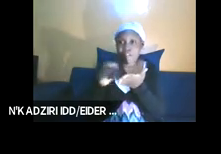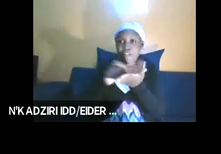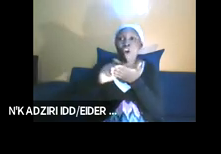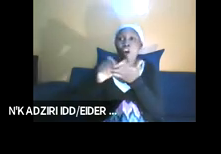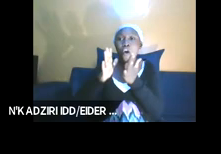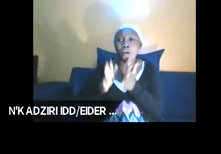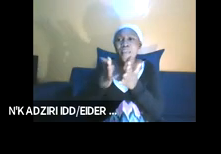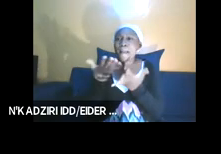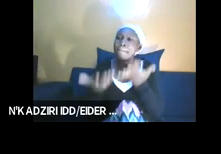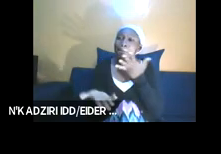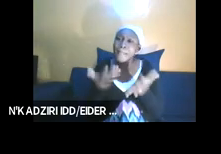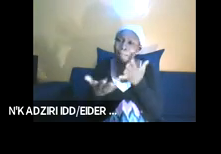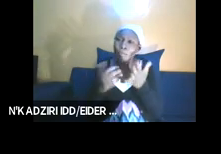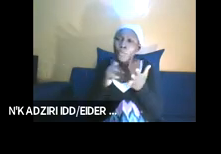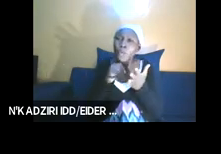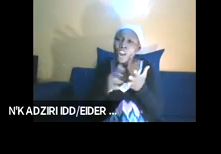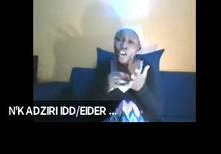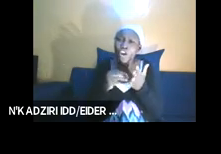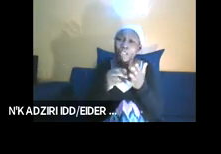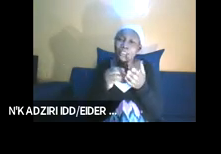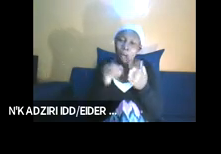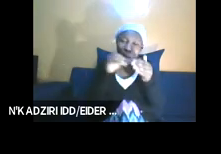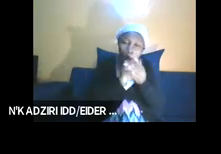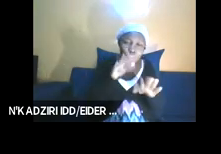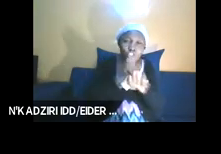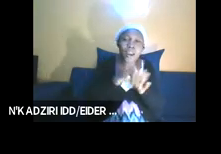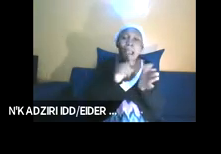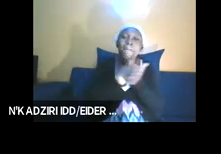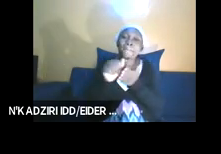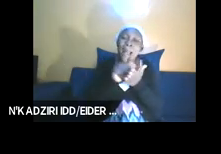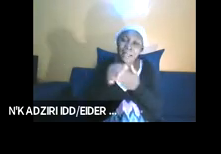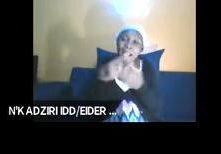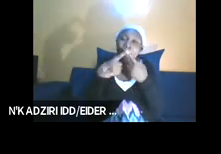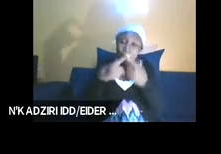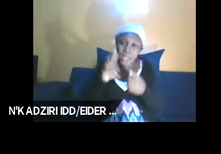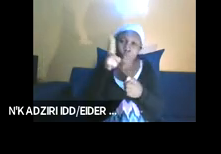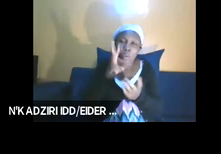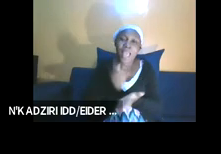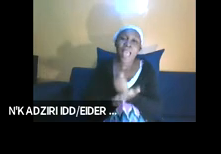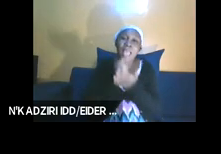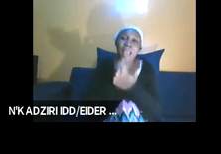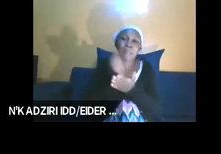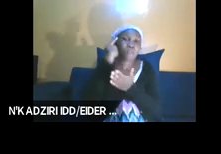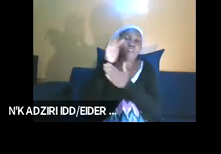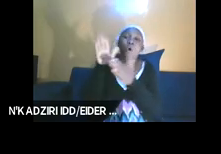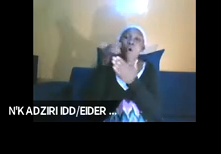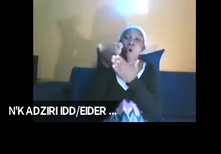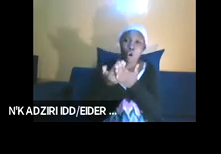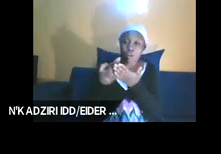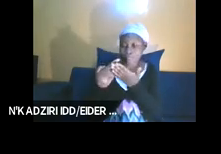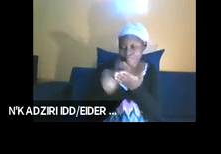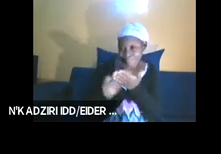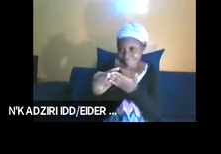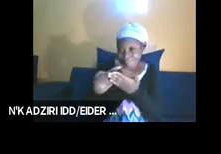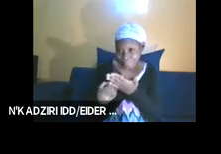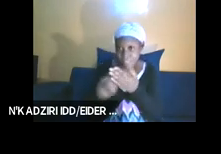up obviously in the publications, but they're going to still be helpful for everybody else to obviously discuss, but also to the authors,